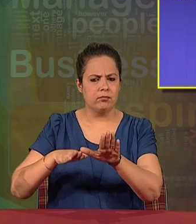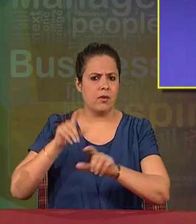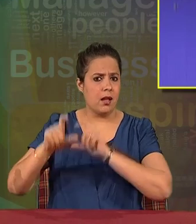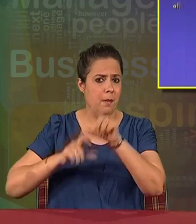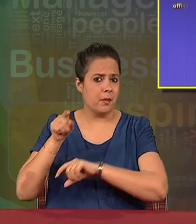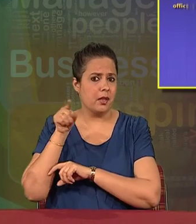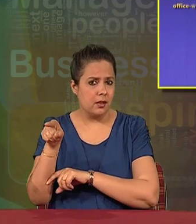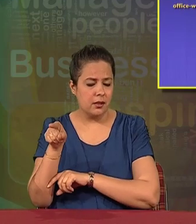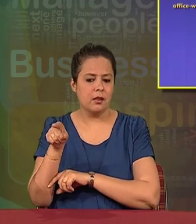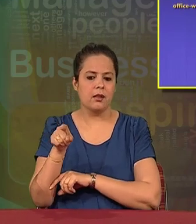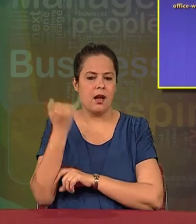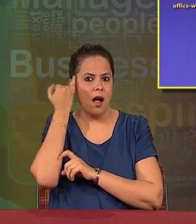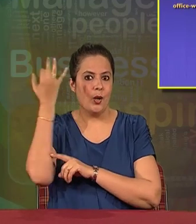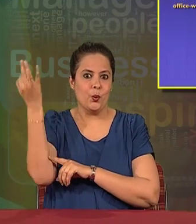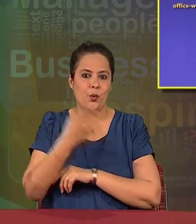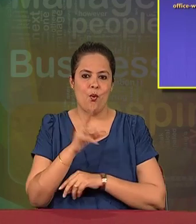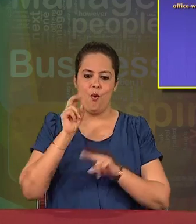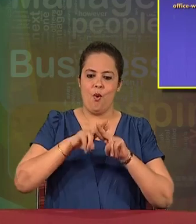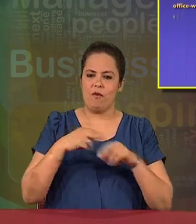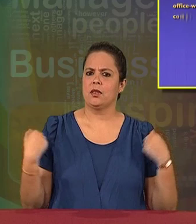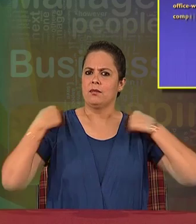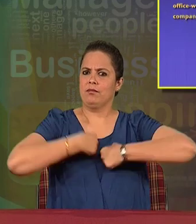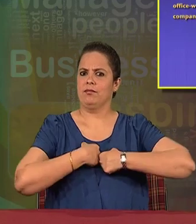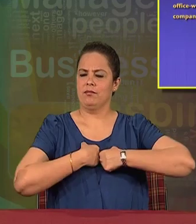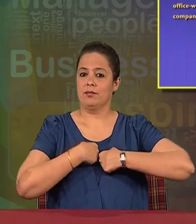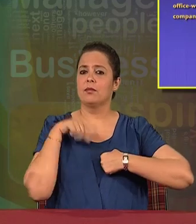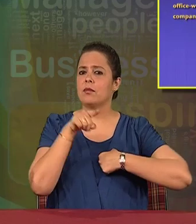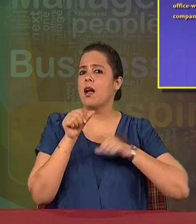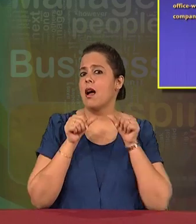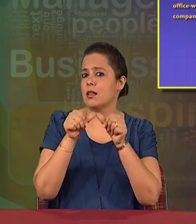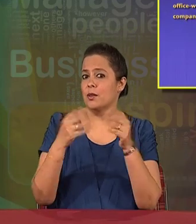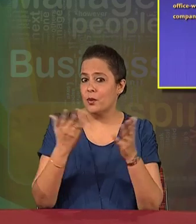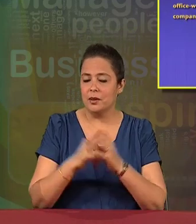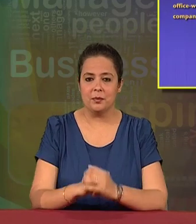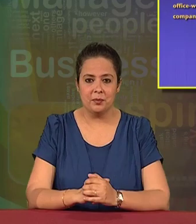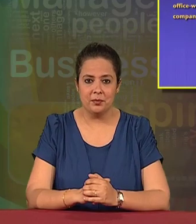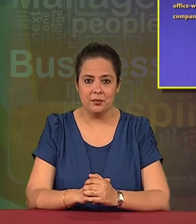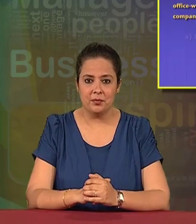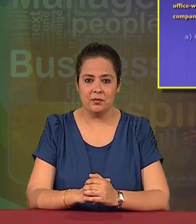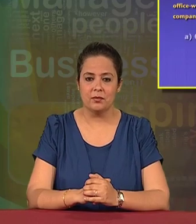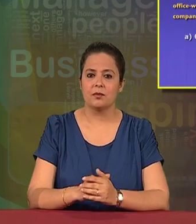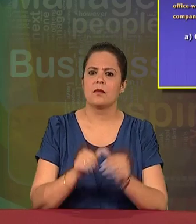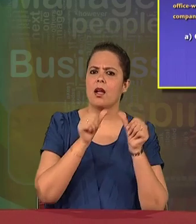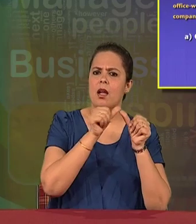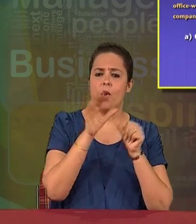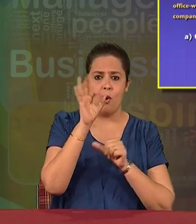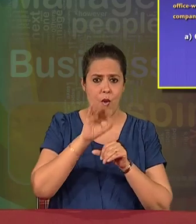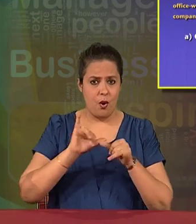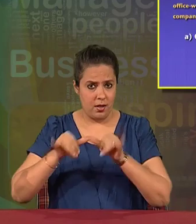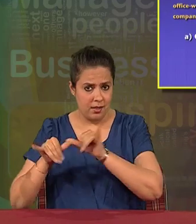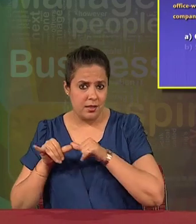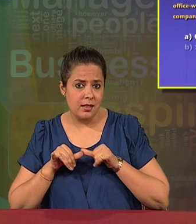of office wears by a garment manufacturing company is A.